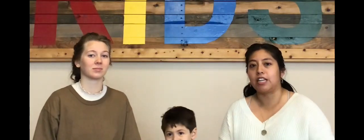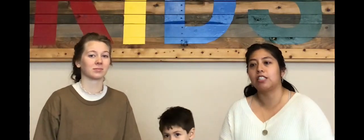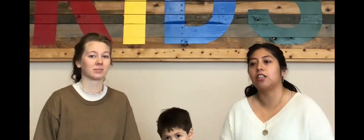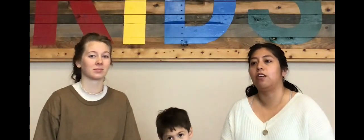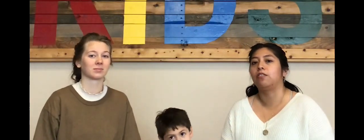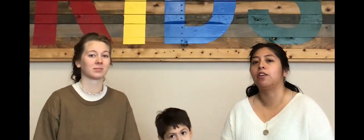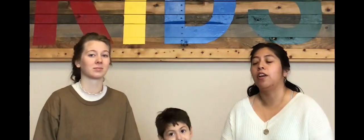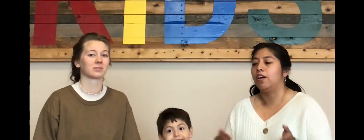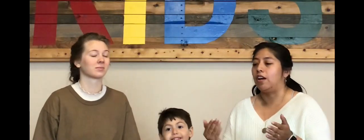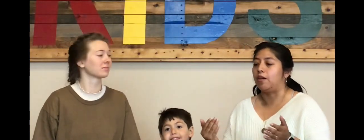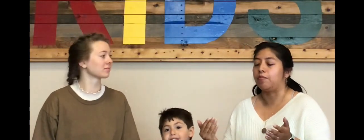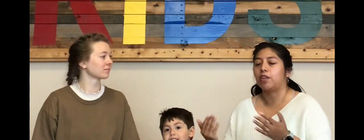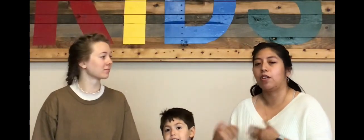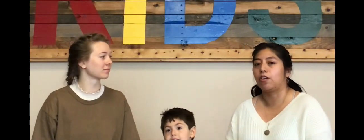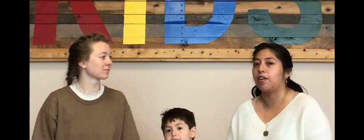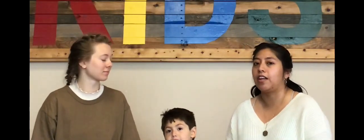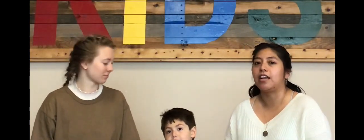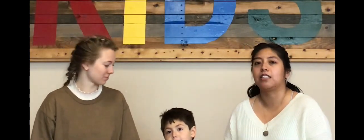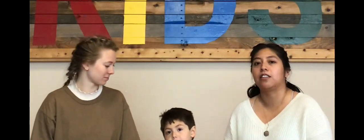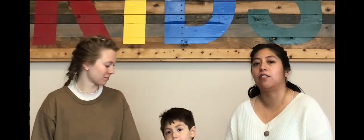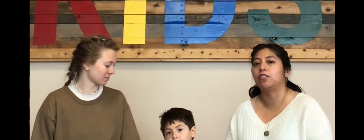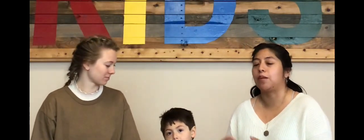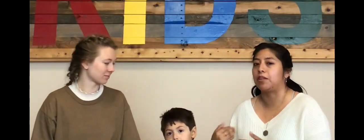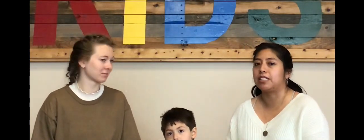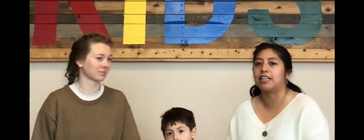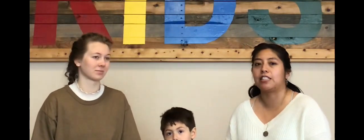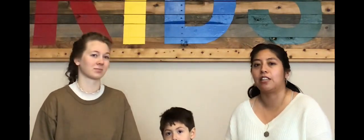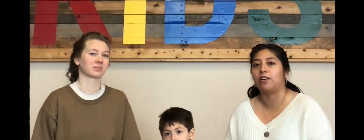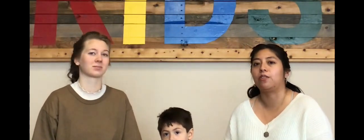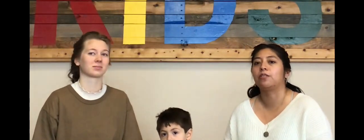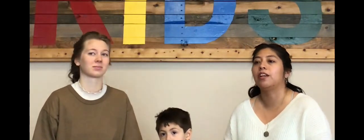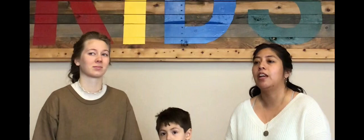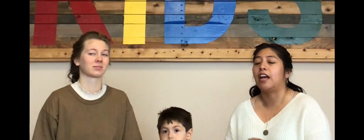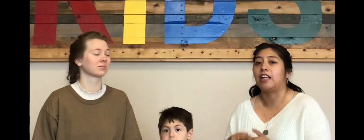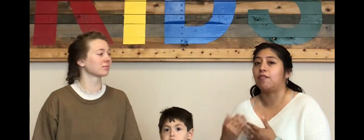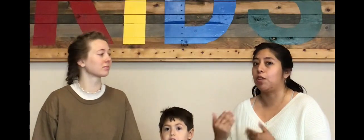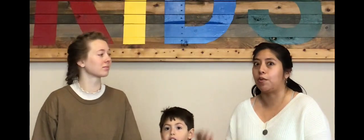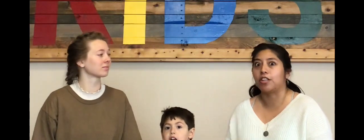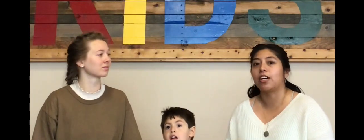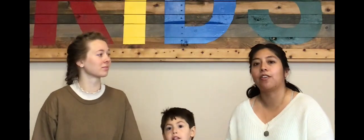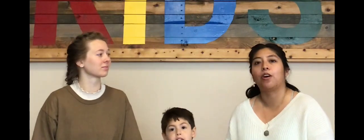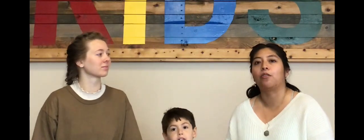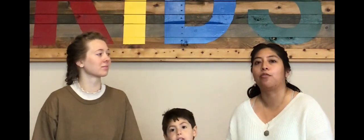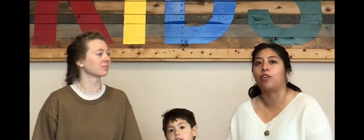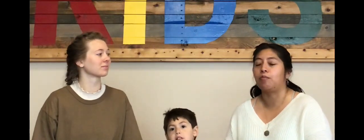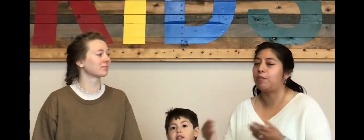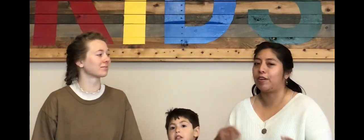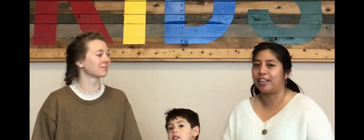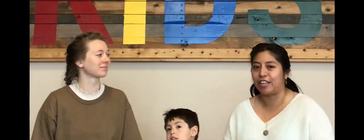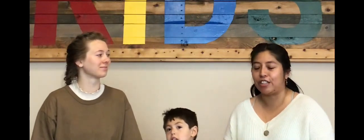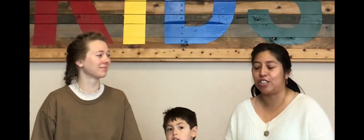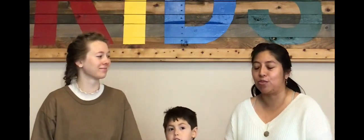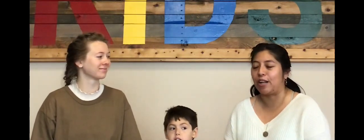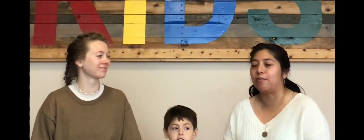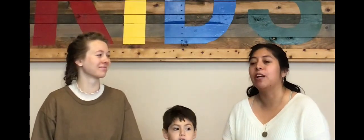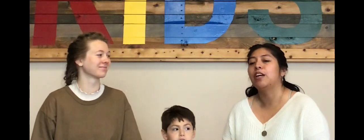its own, Korean has its own, Japanese has its own, and even the British have their own from American English as well.